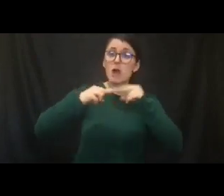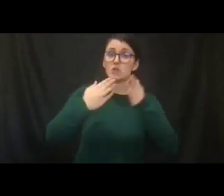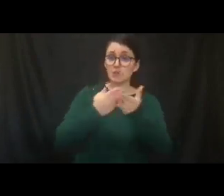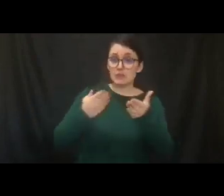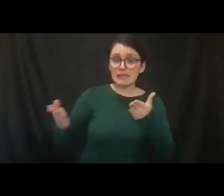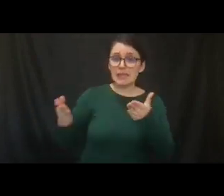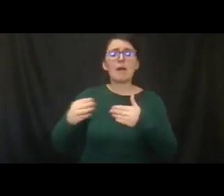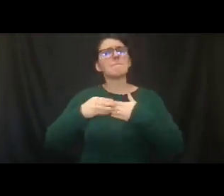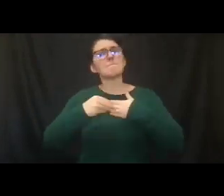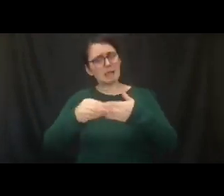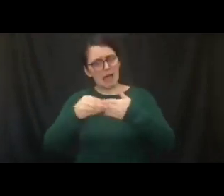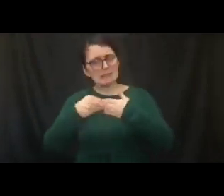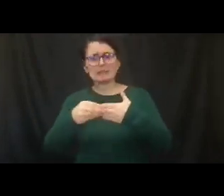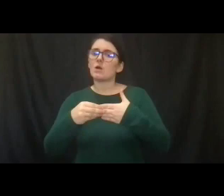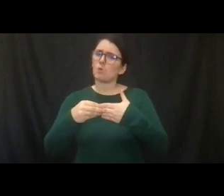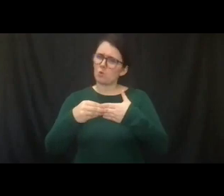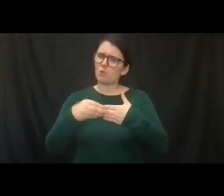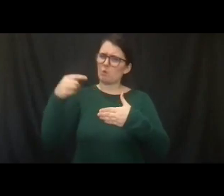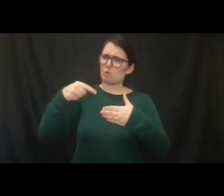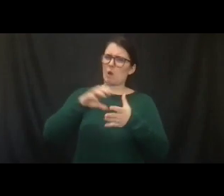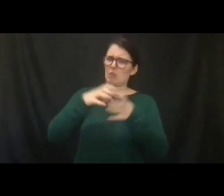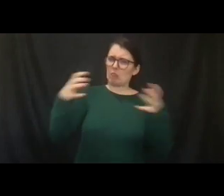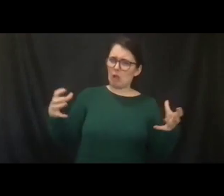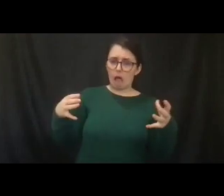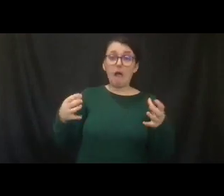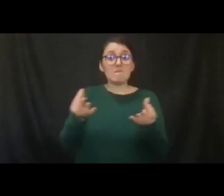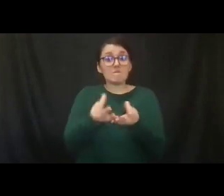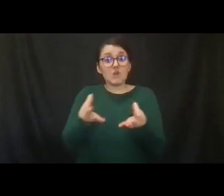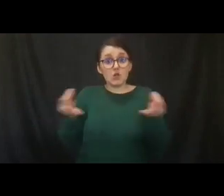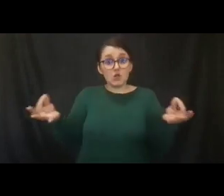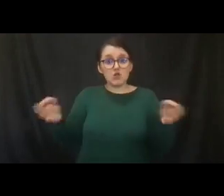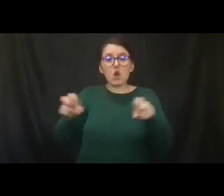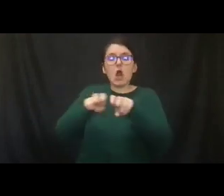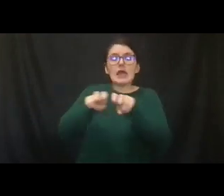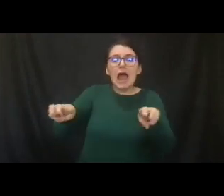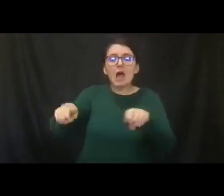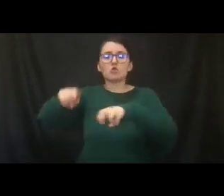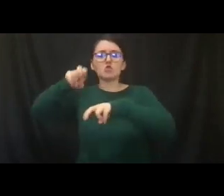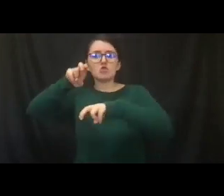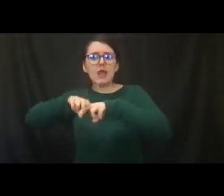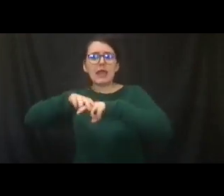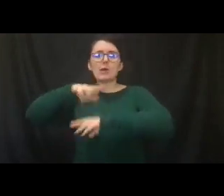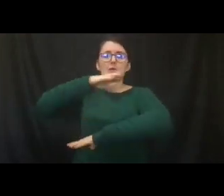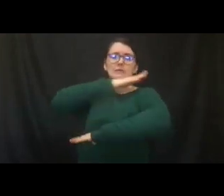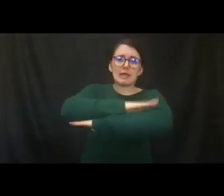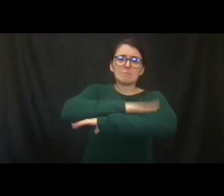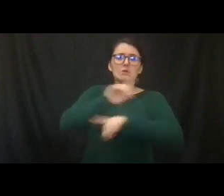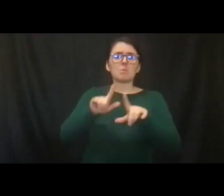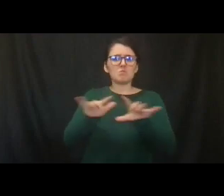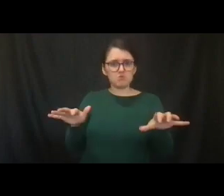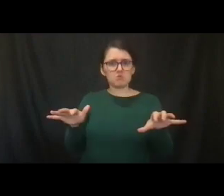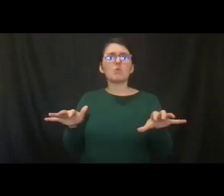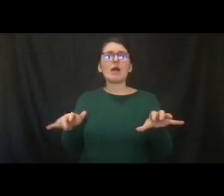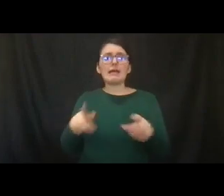of plastic. We see furniture come into the pit sometimes. Lots of things that